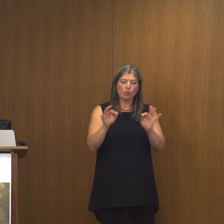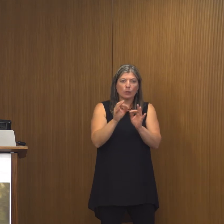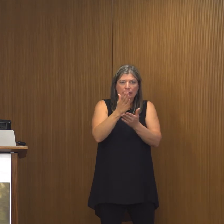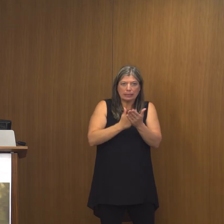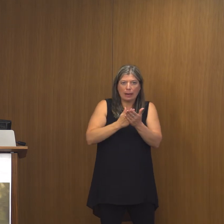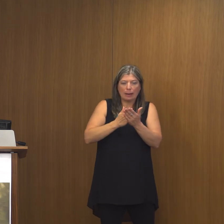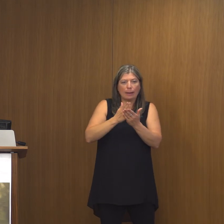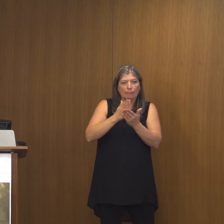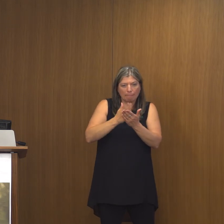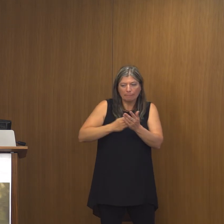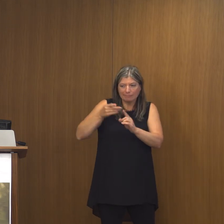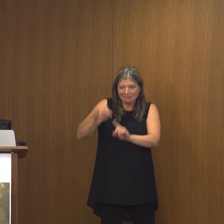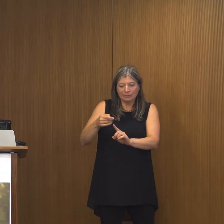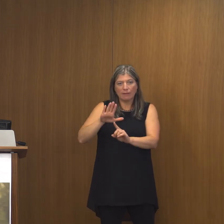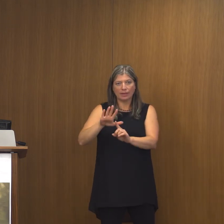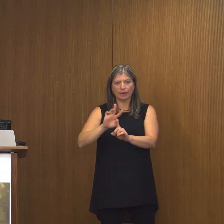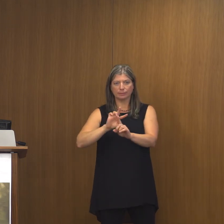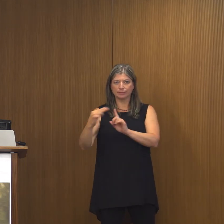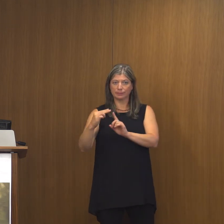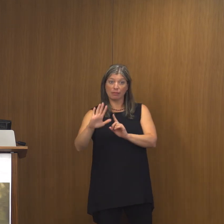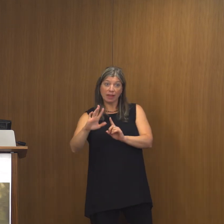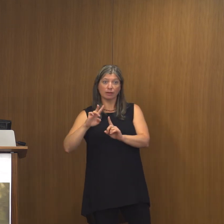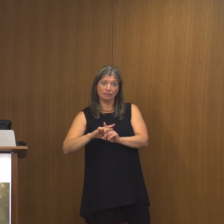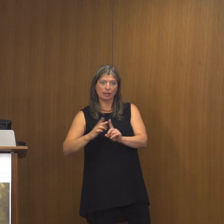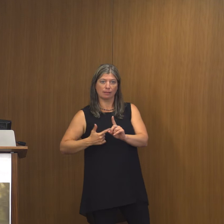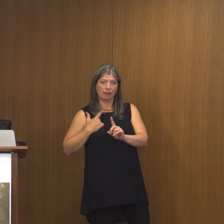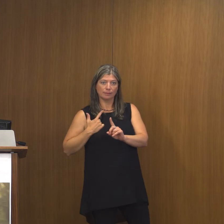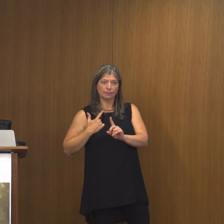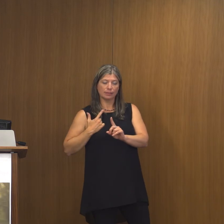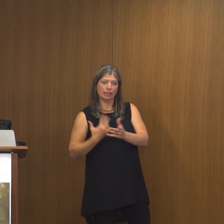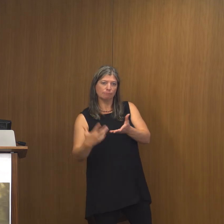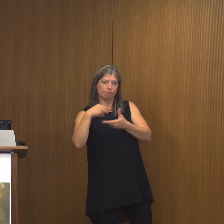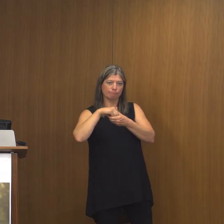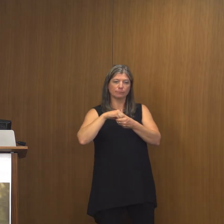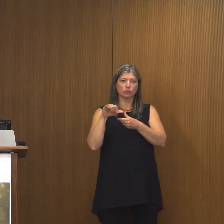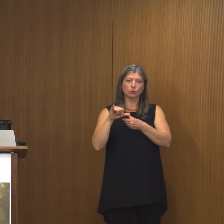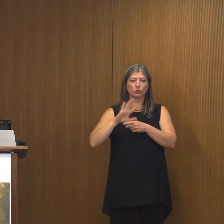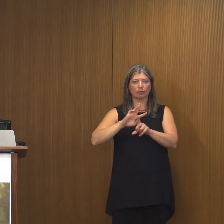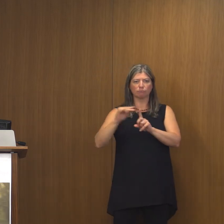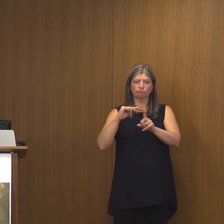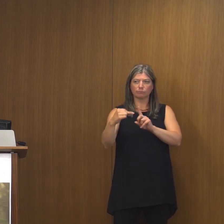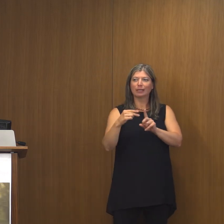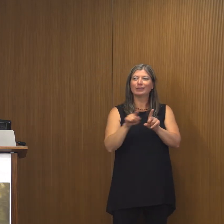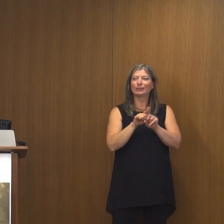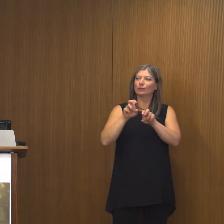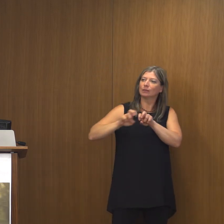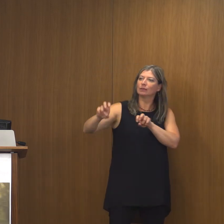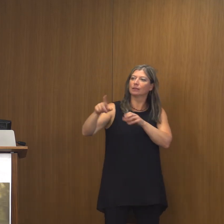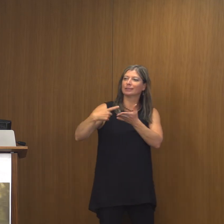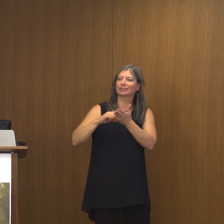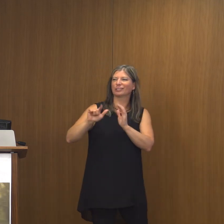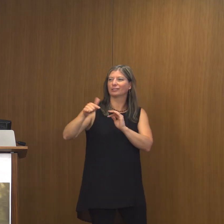as seen by their, perceived in their own lives. And also, we know that our panelists will bring this perspective as